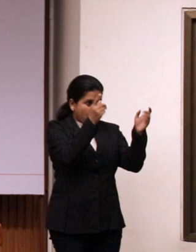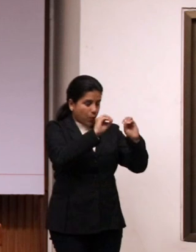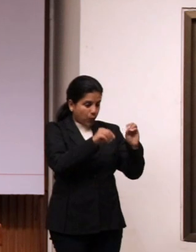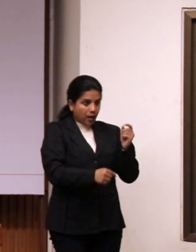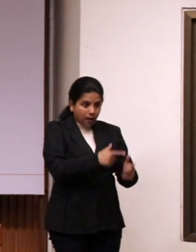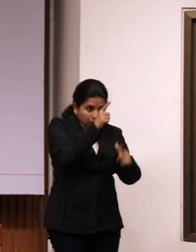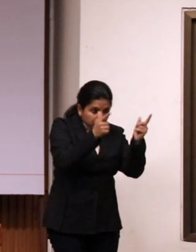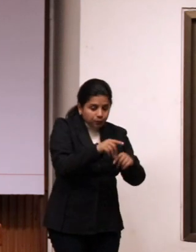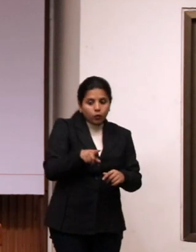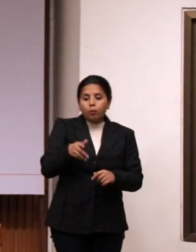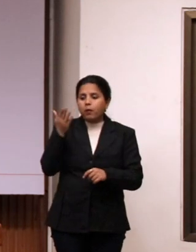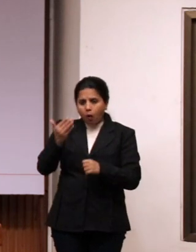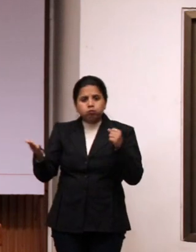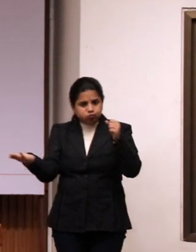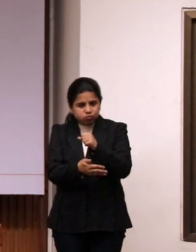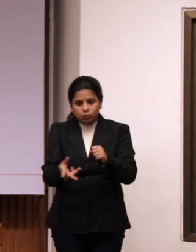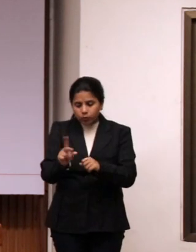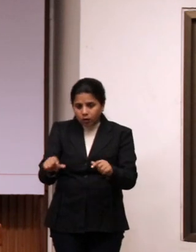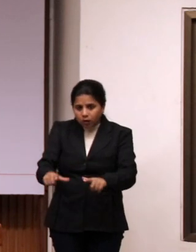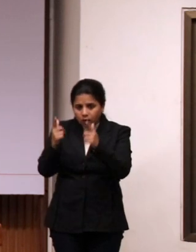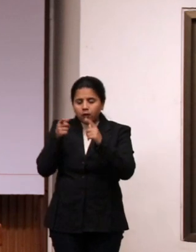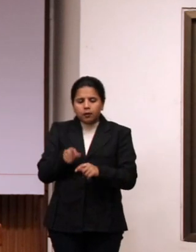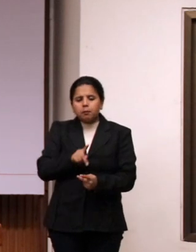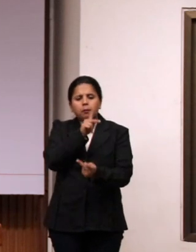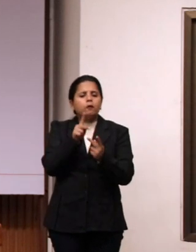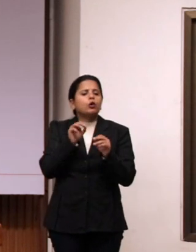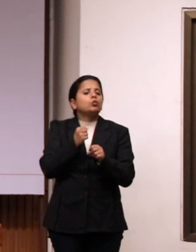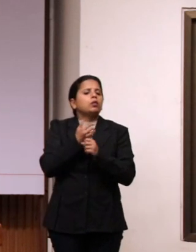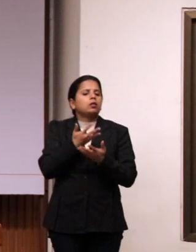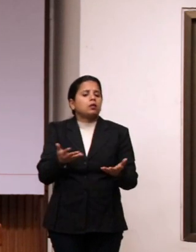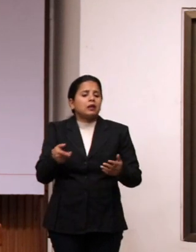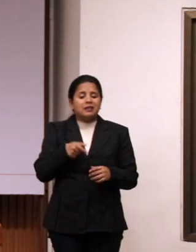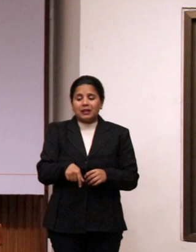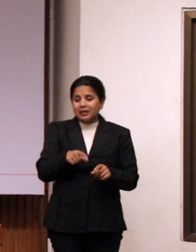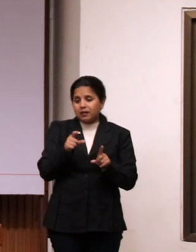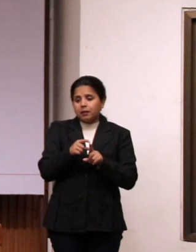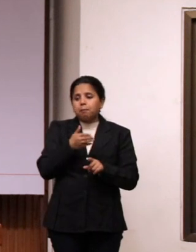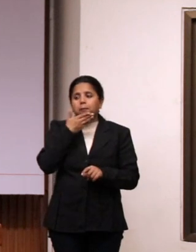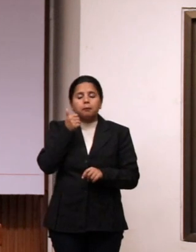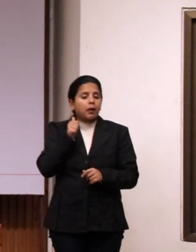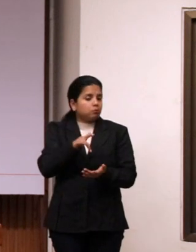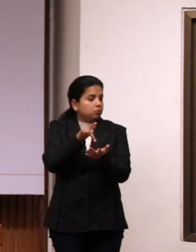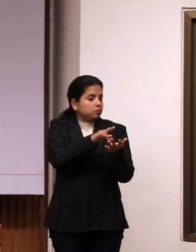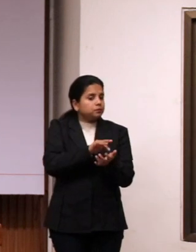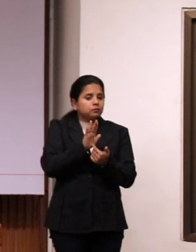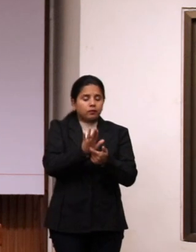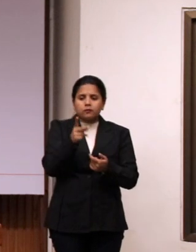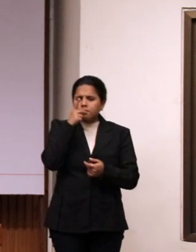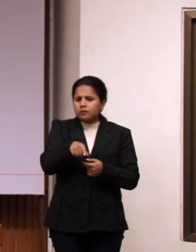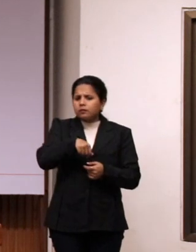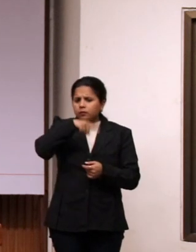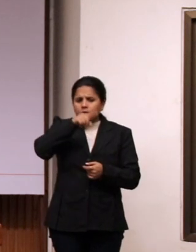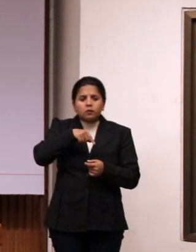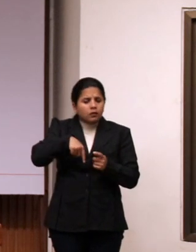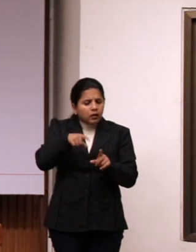be, what do you call, bring perfect goods and services. And Delhi is the best place to see. Look at Delhi Ridge, which is spread on an